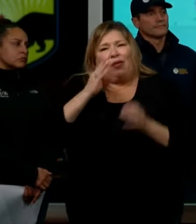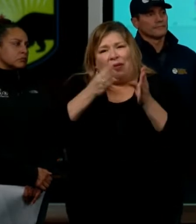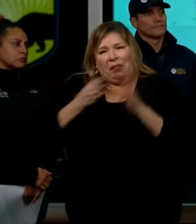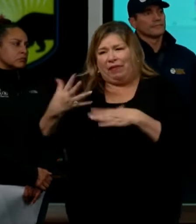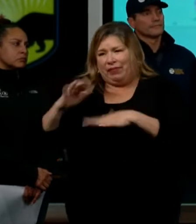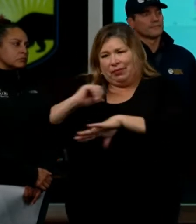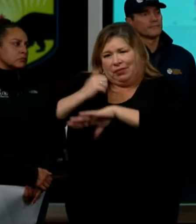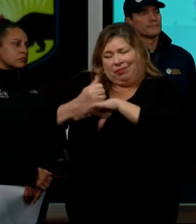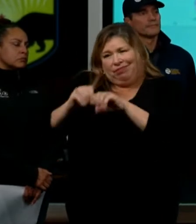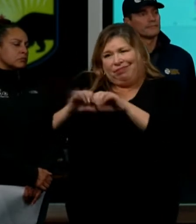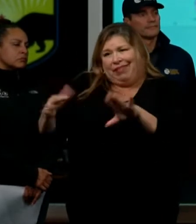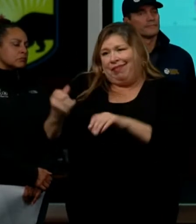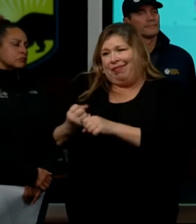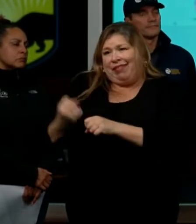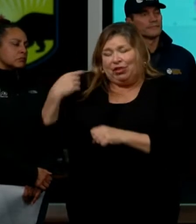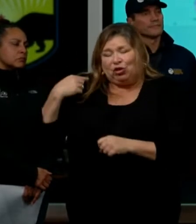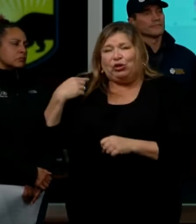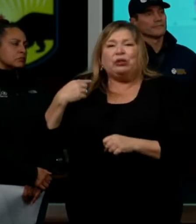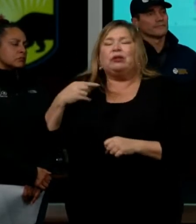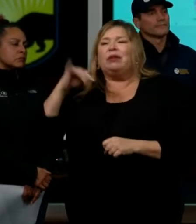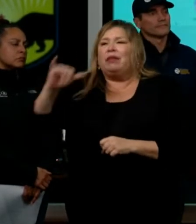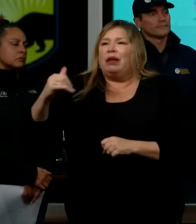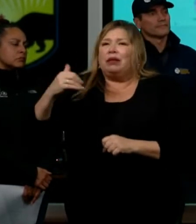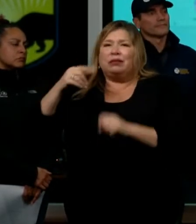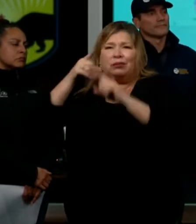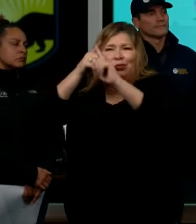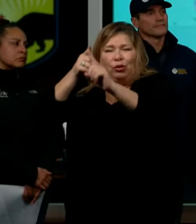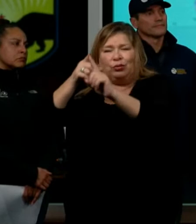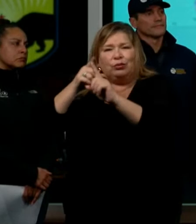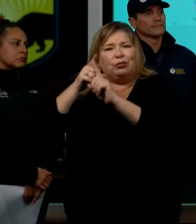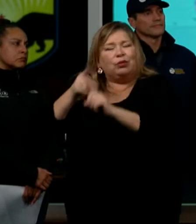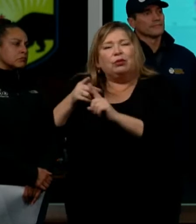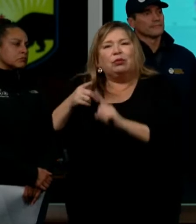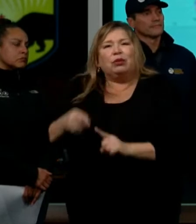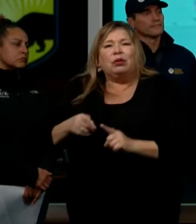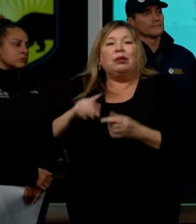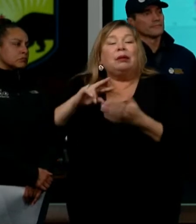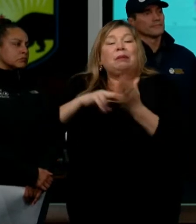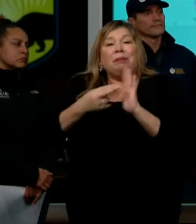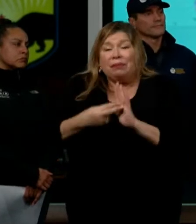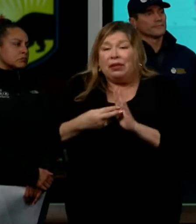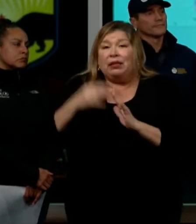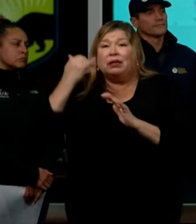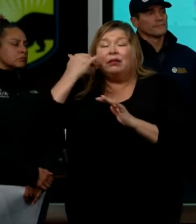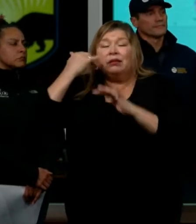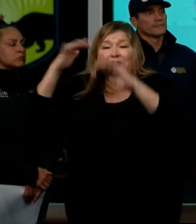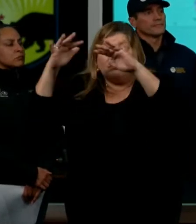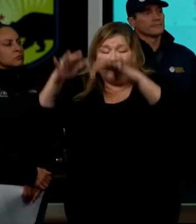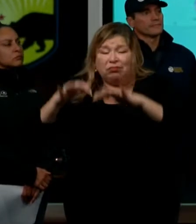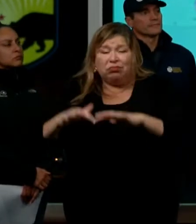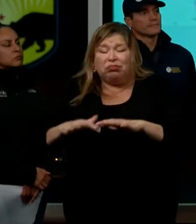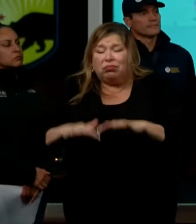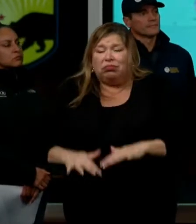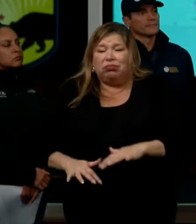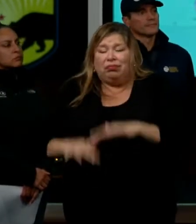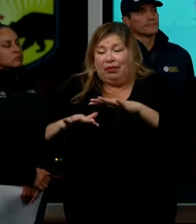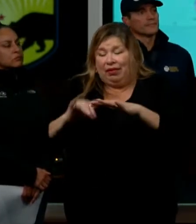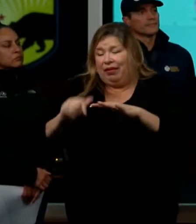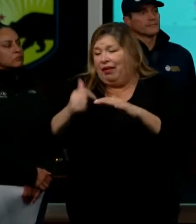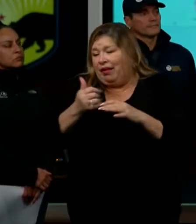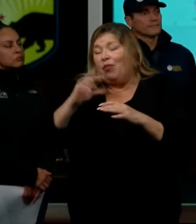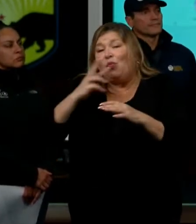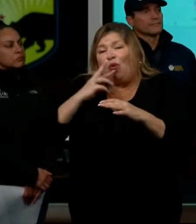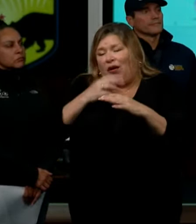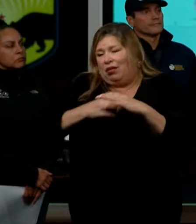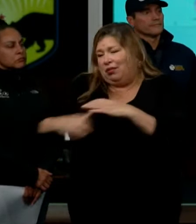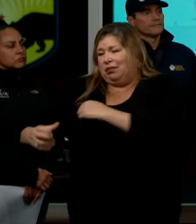year that numerically has targets in terms of storage, 4 million acre feet of storage that we